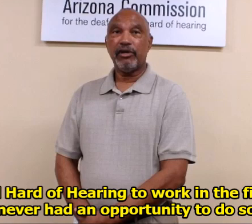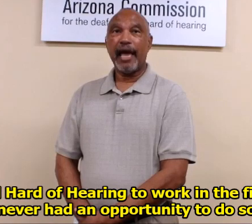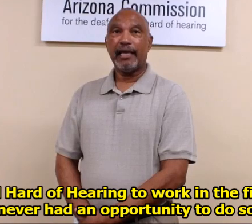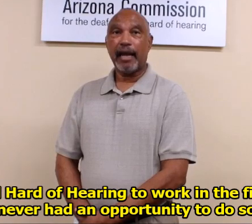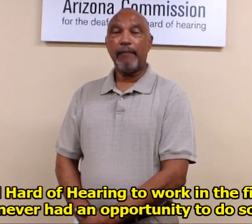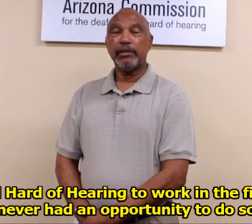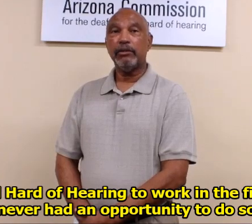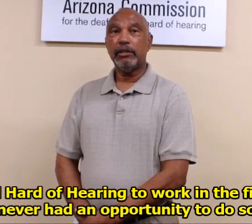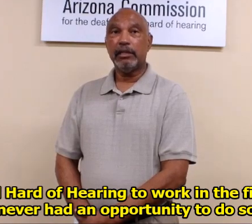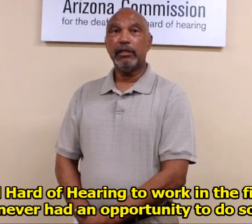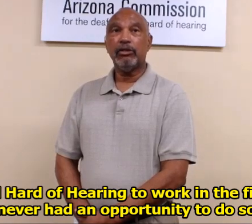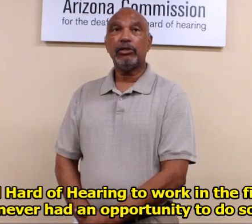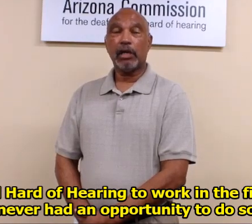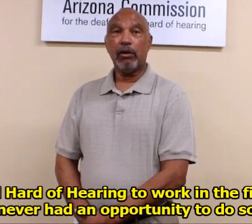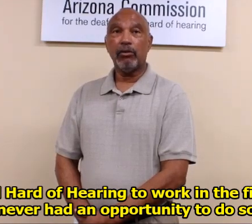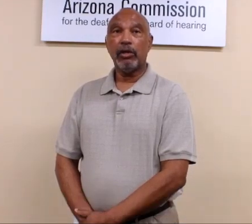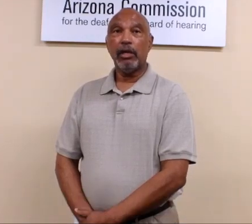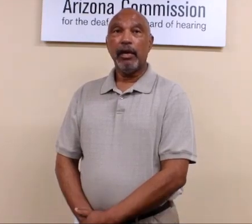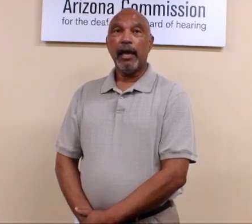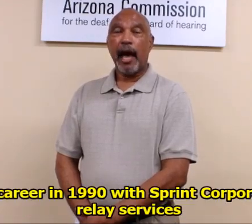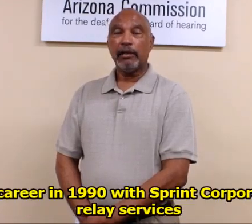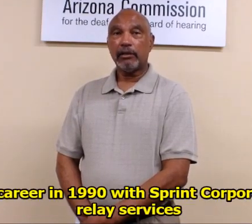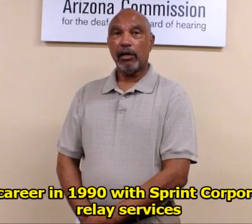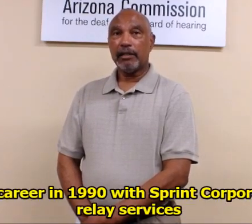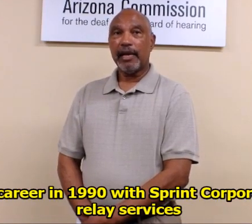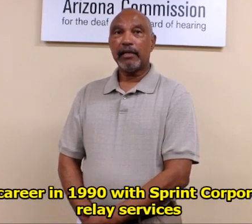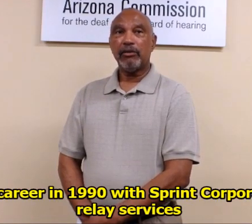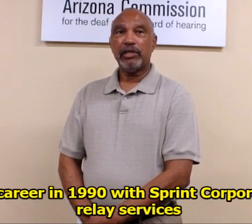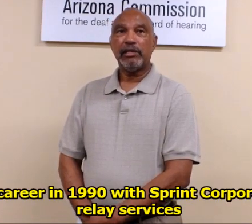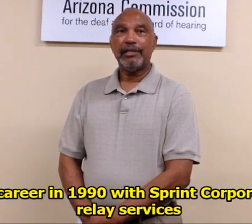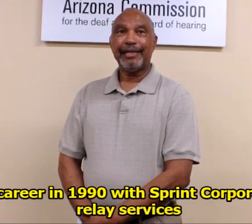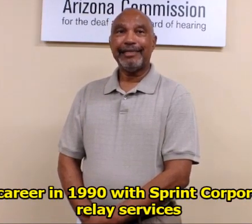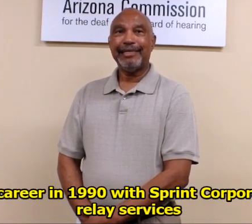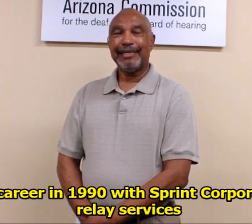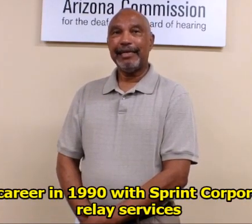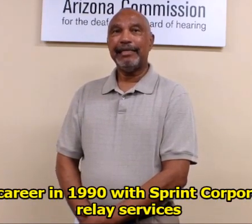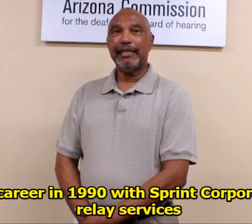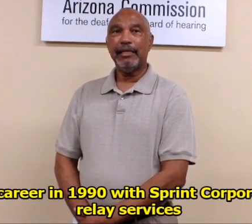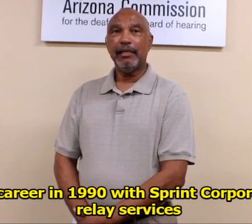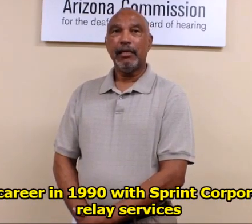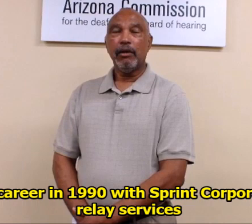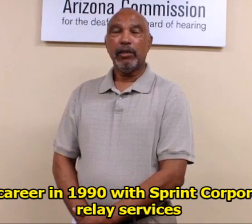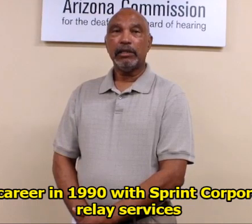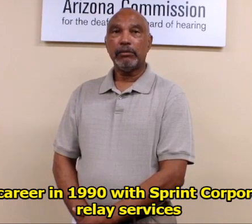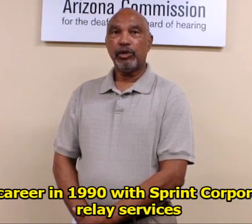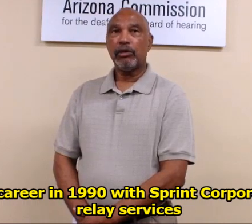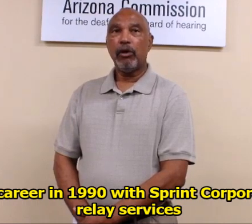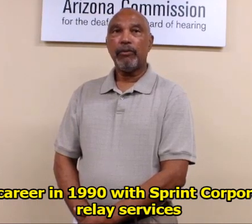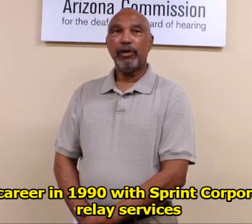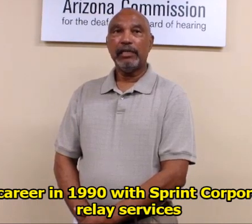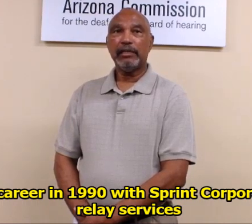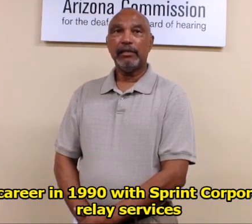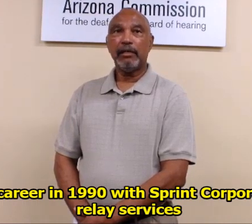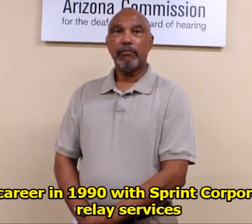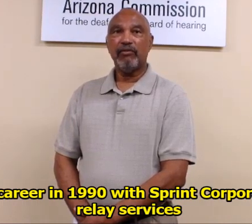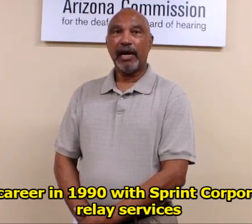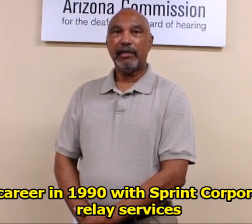had an opportunity to do so. I started that career in 1990 with Sprint Corporation providing